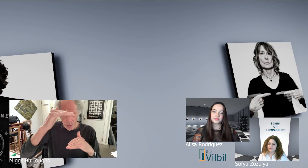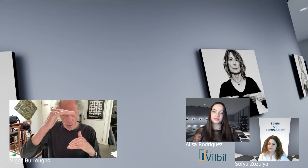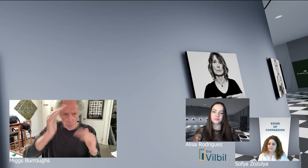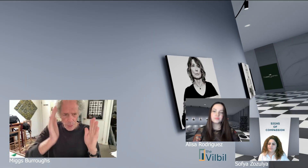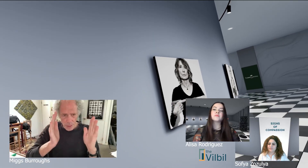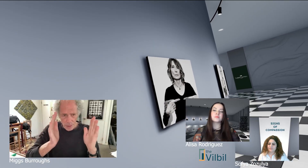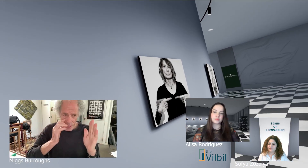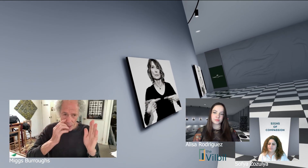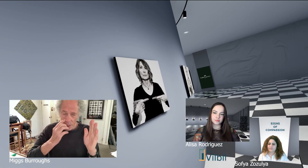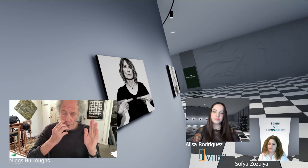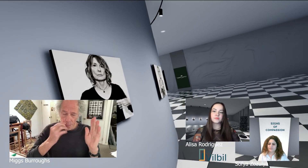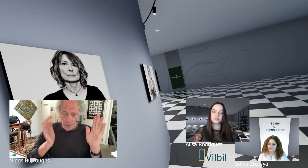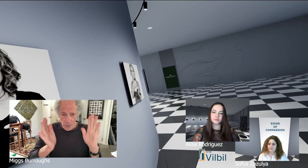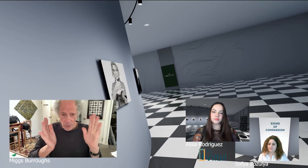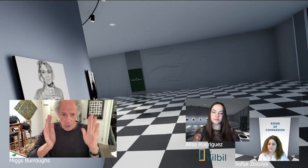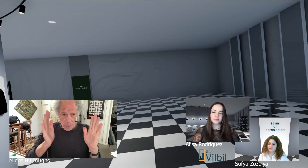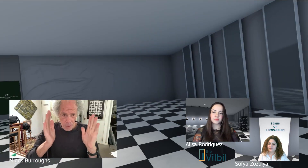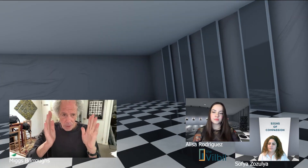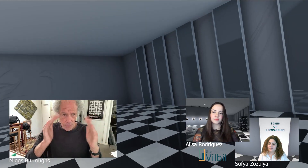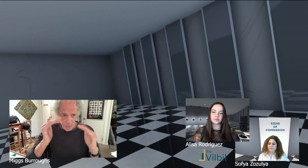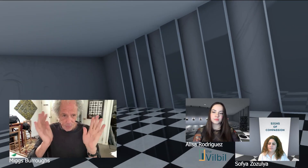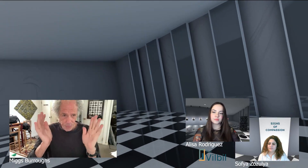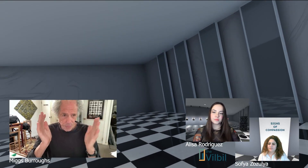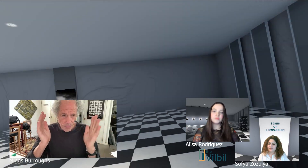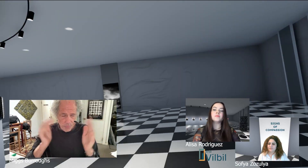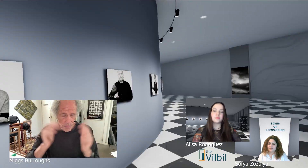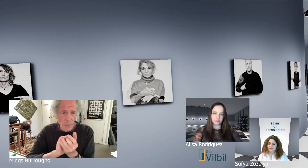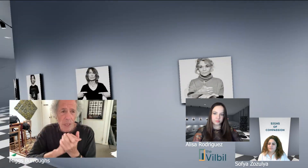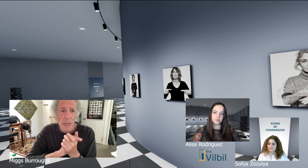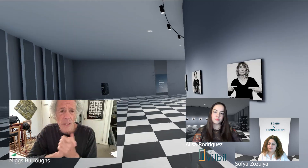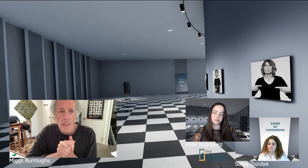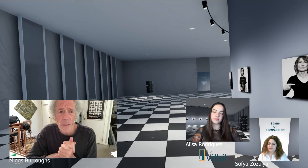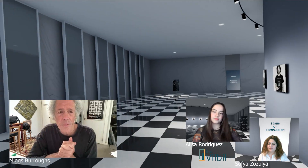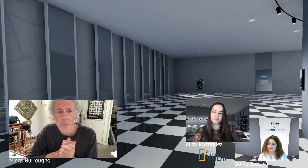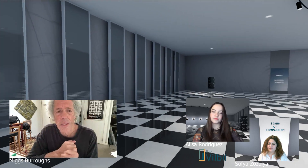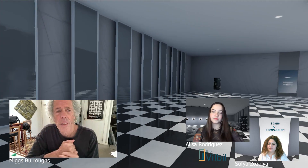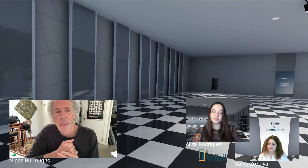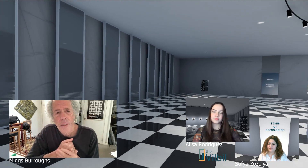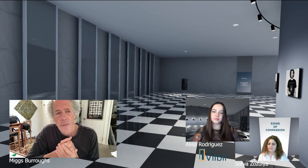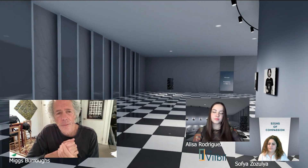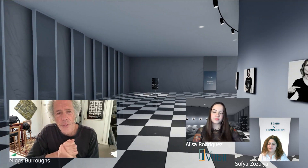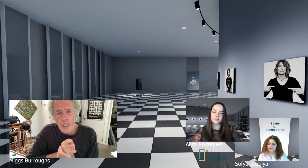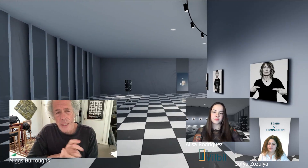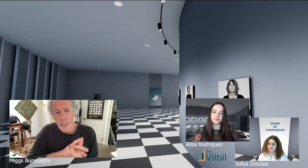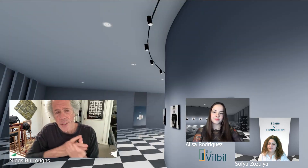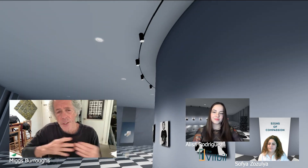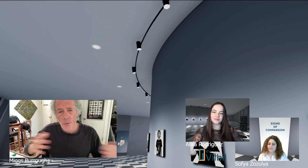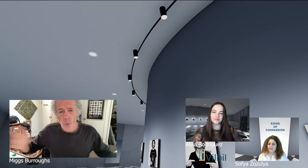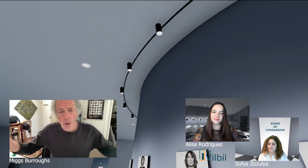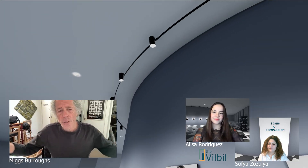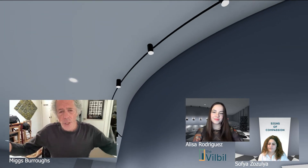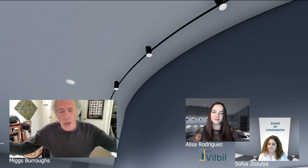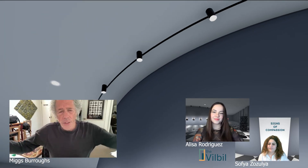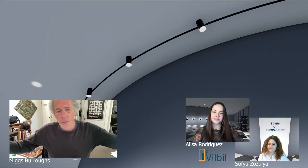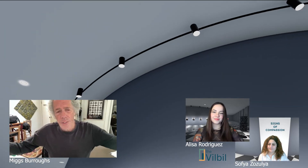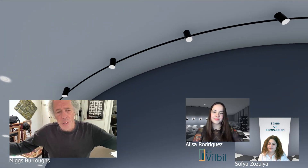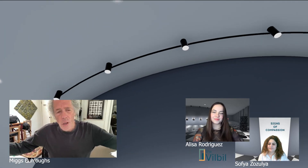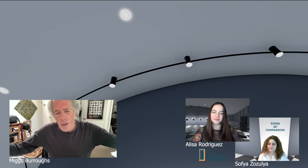this big in the other previous exhibits. And for the United Nations wall was 100 feet